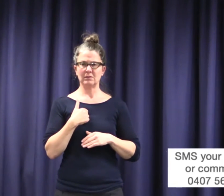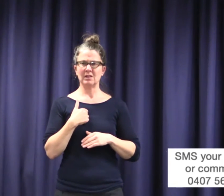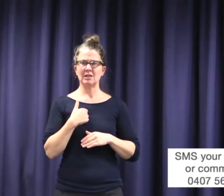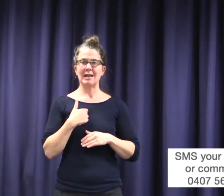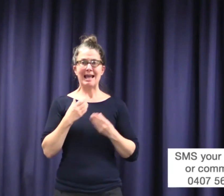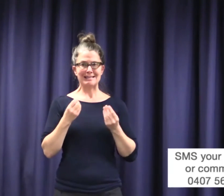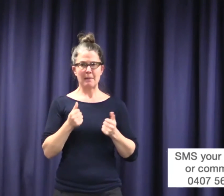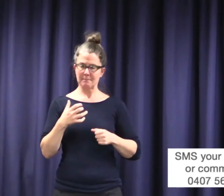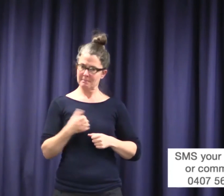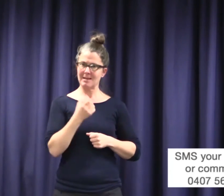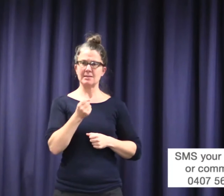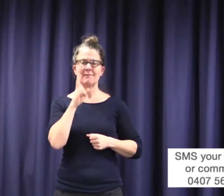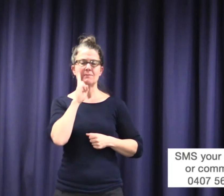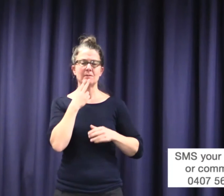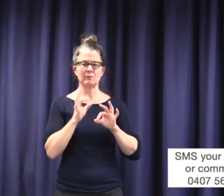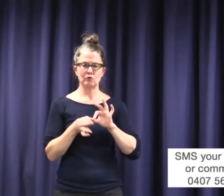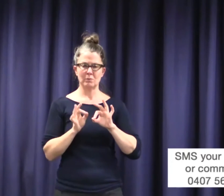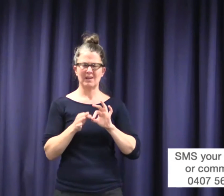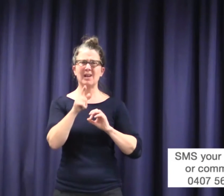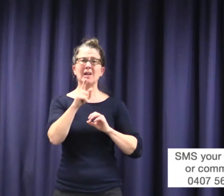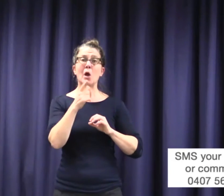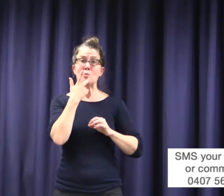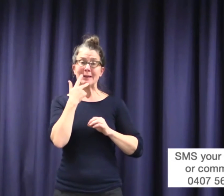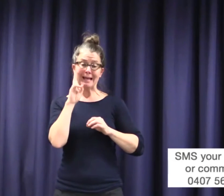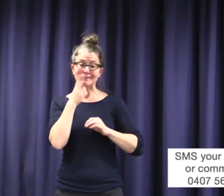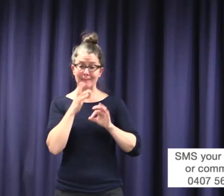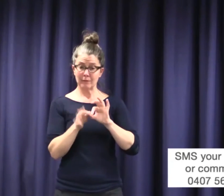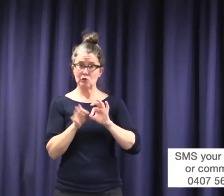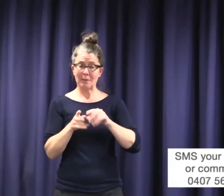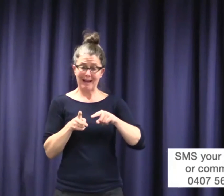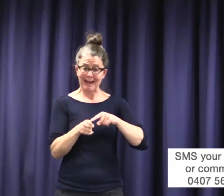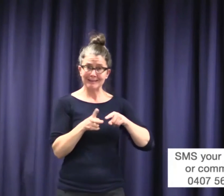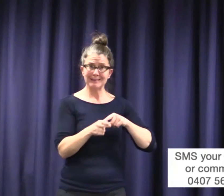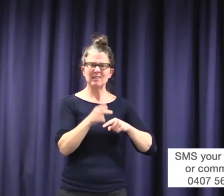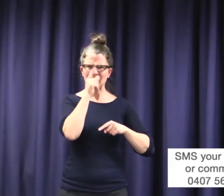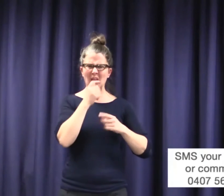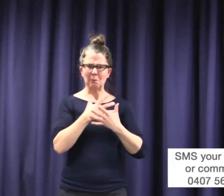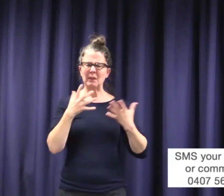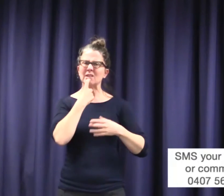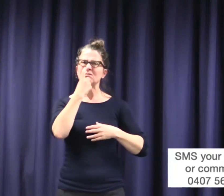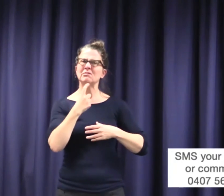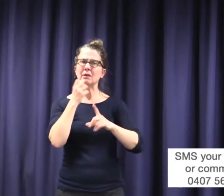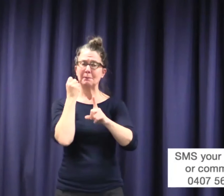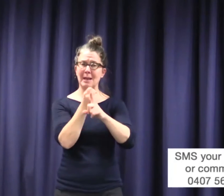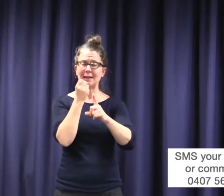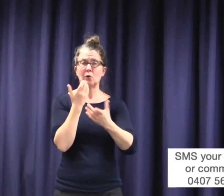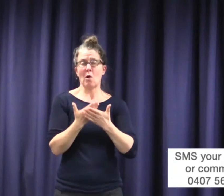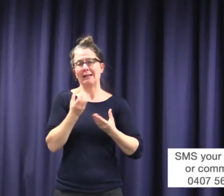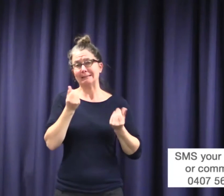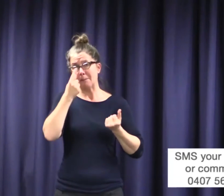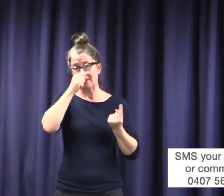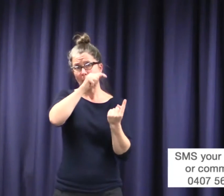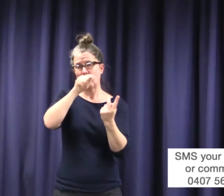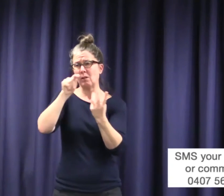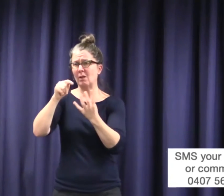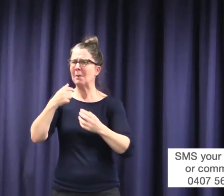crucial. Any cuts to the provision of deaf interpreters could have devastating consequences for some people.